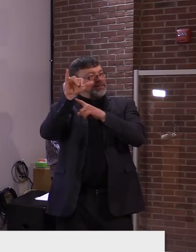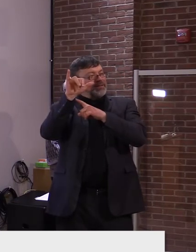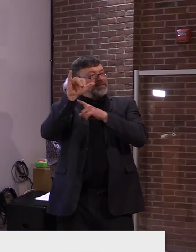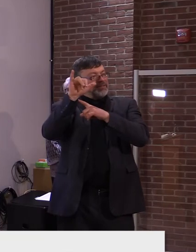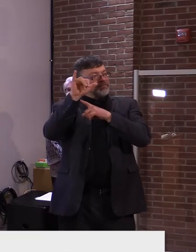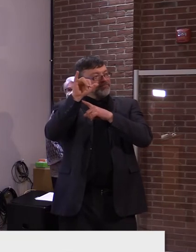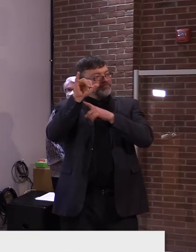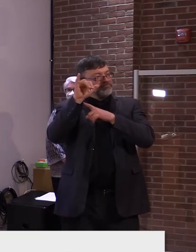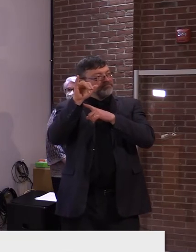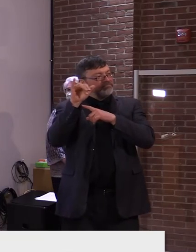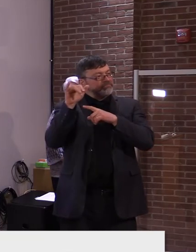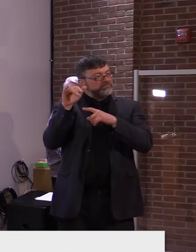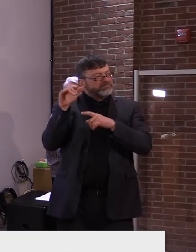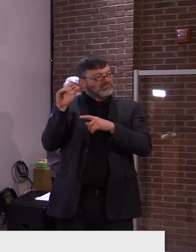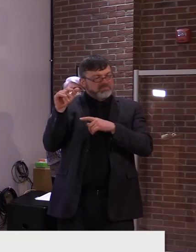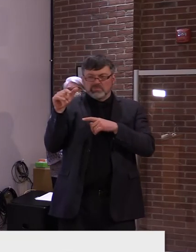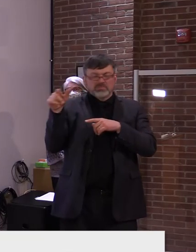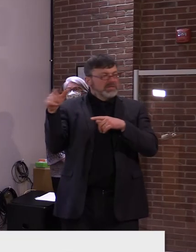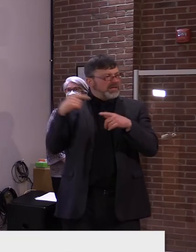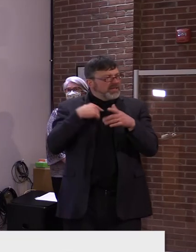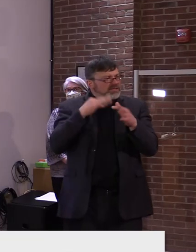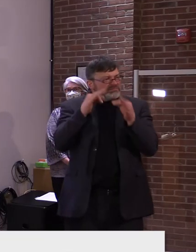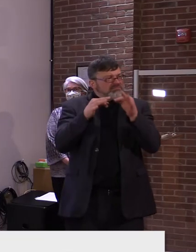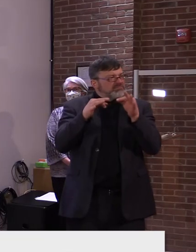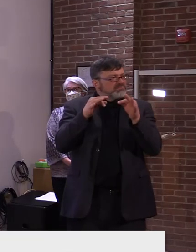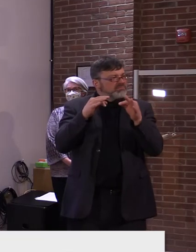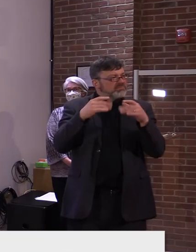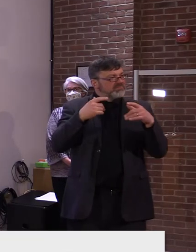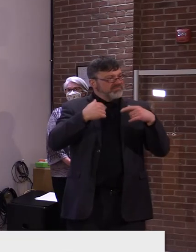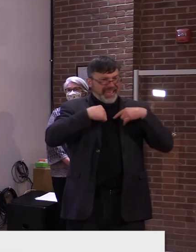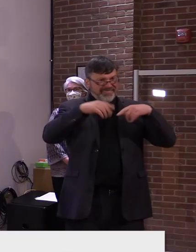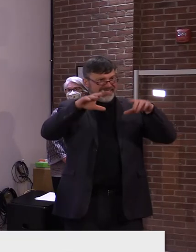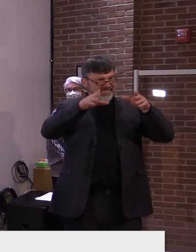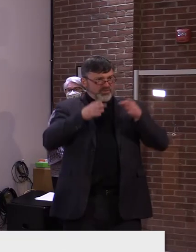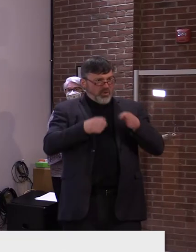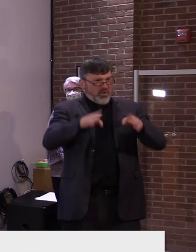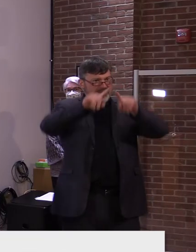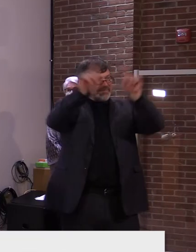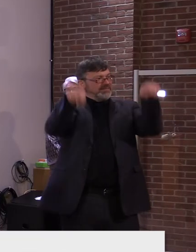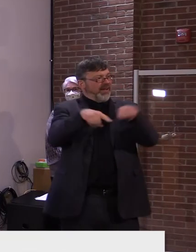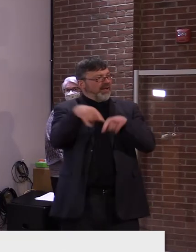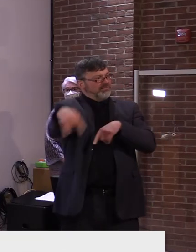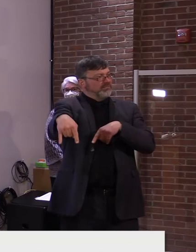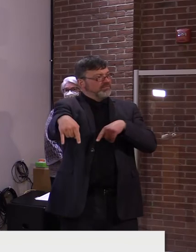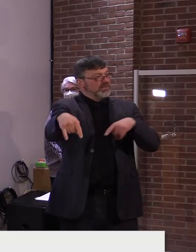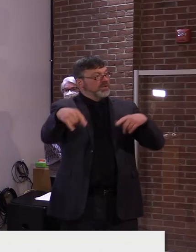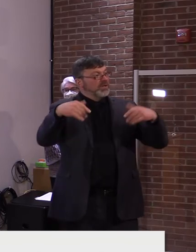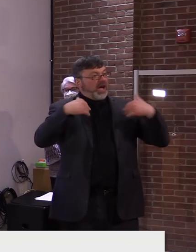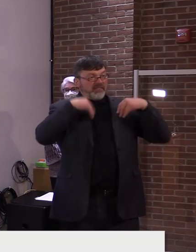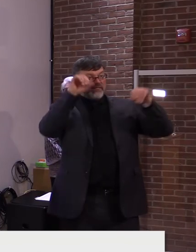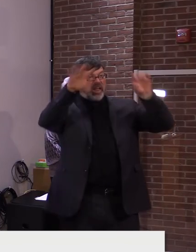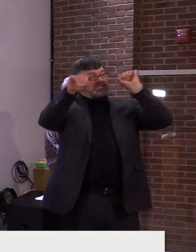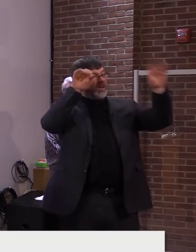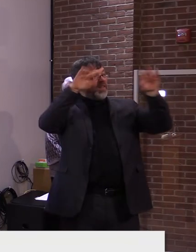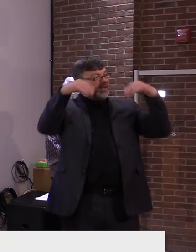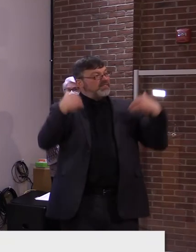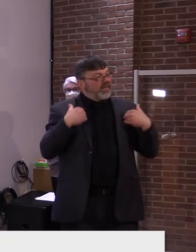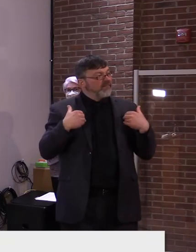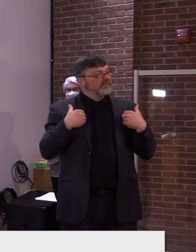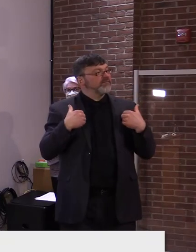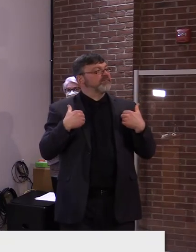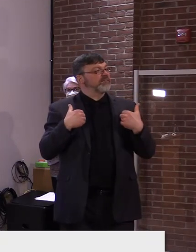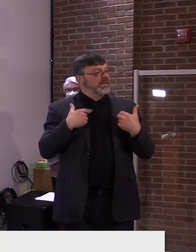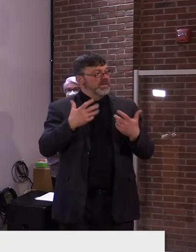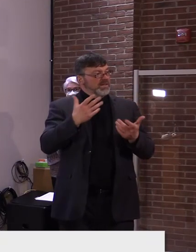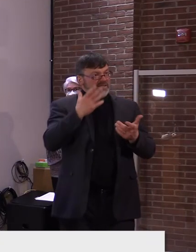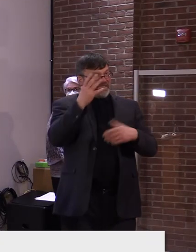there, those AOT road signs that flash, that have various information on where